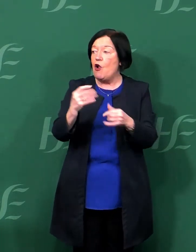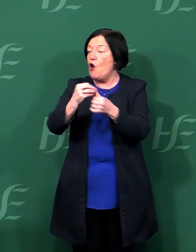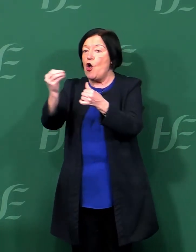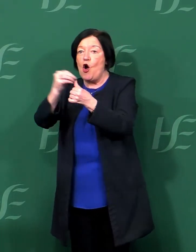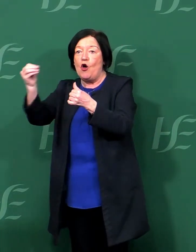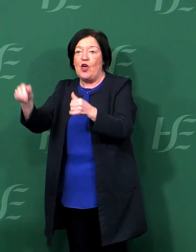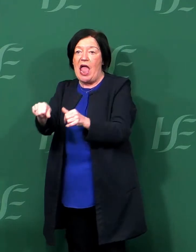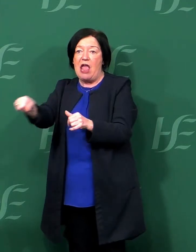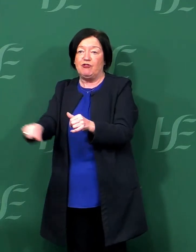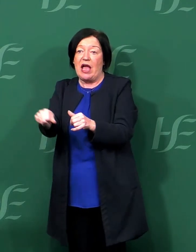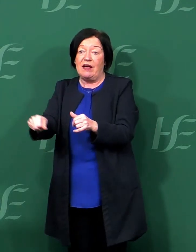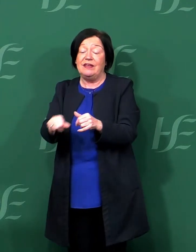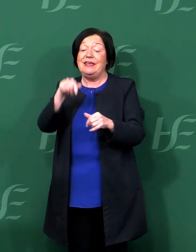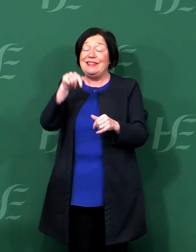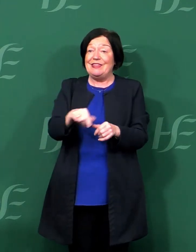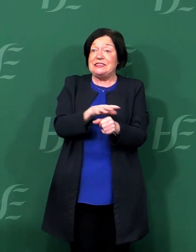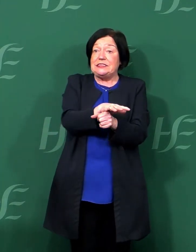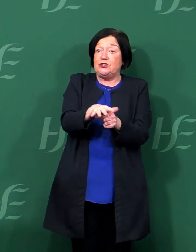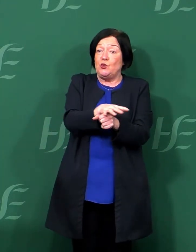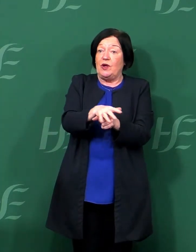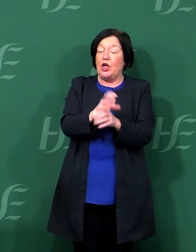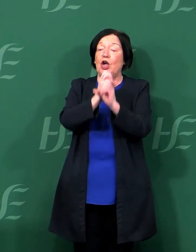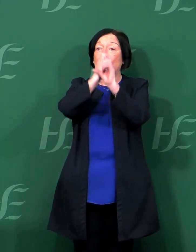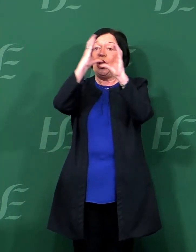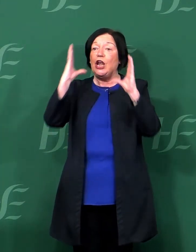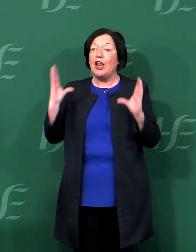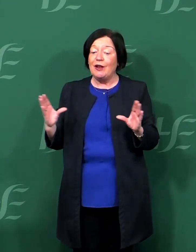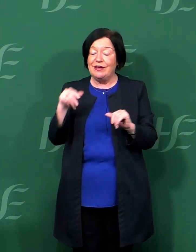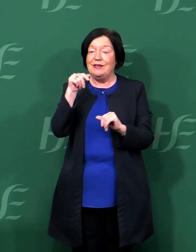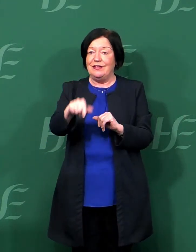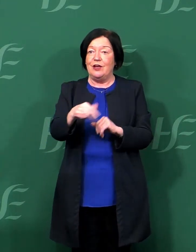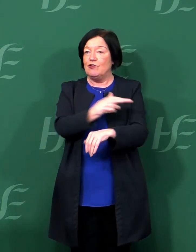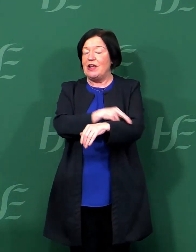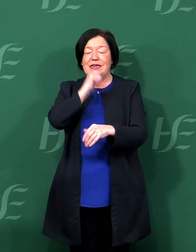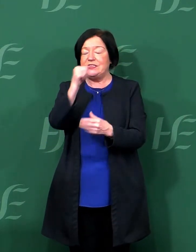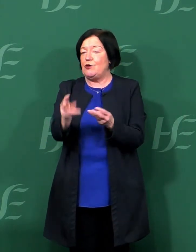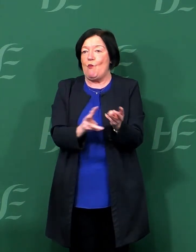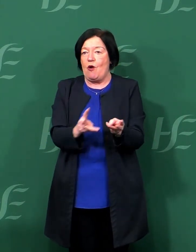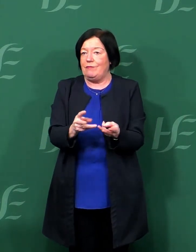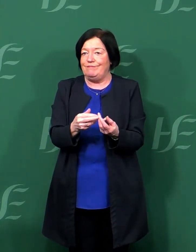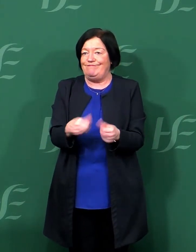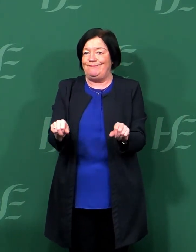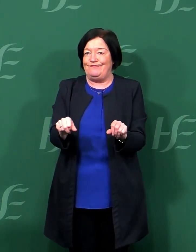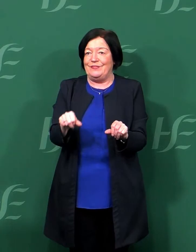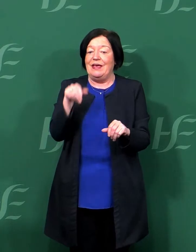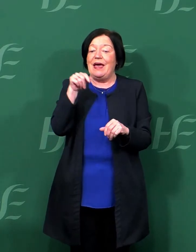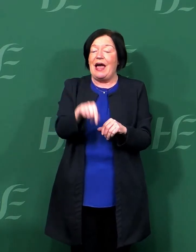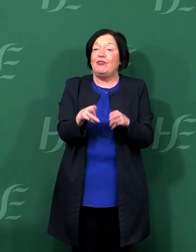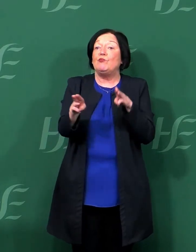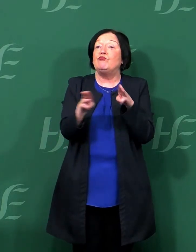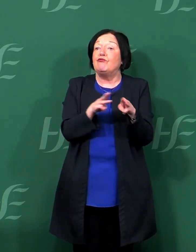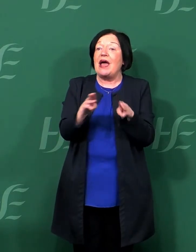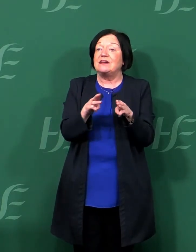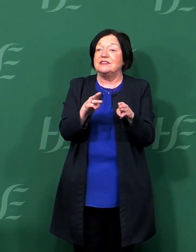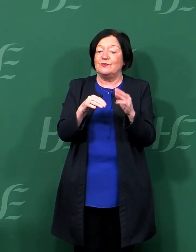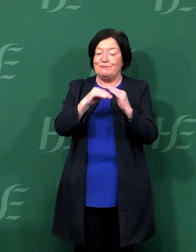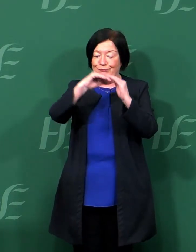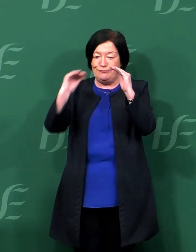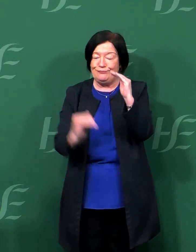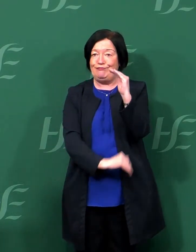other specialty. In this case, clearly that arrangement didn't work, and the practice was